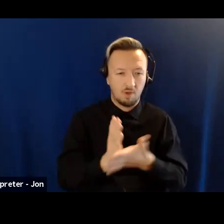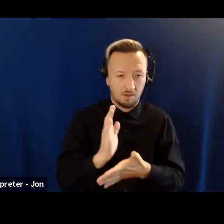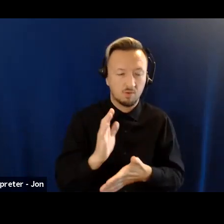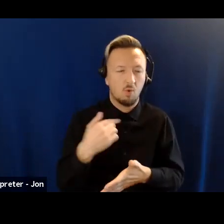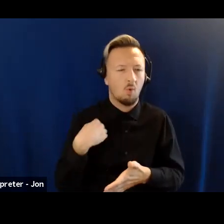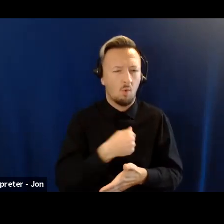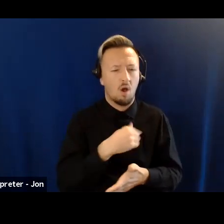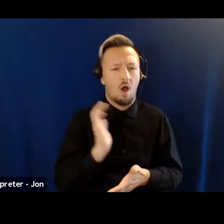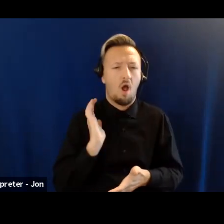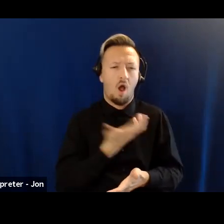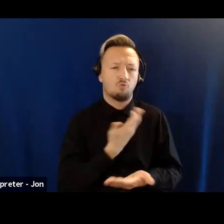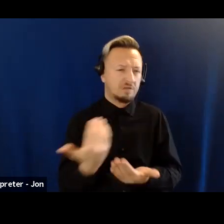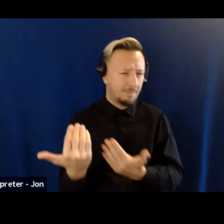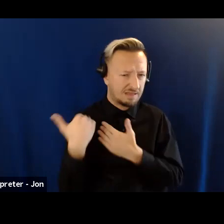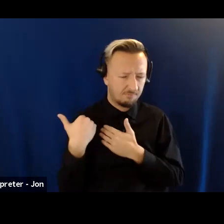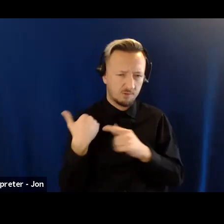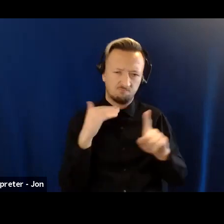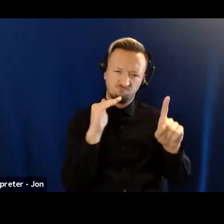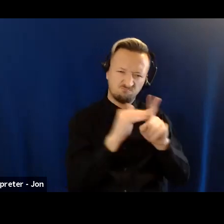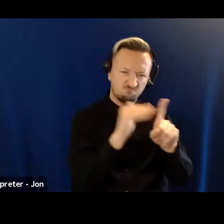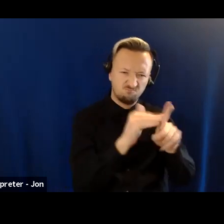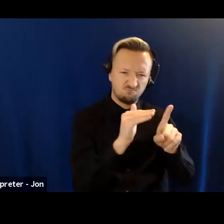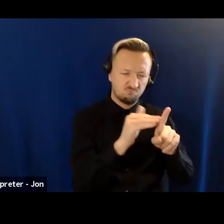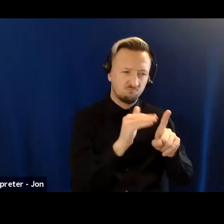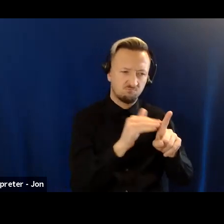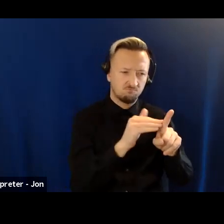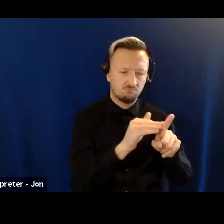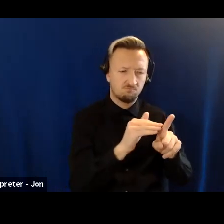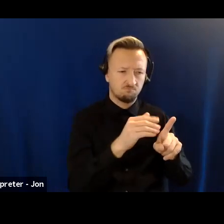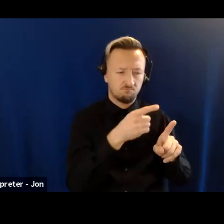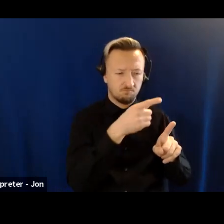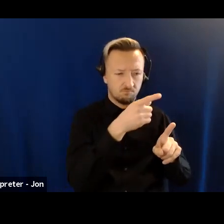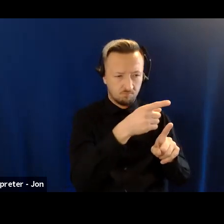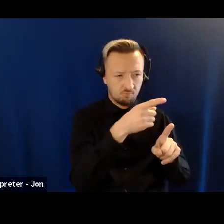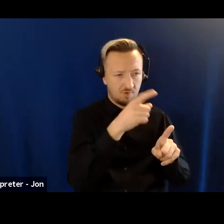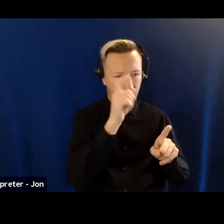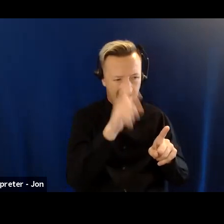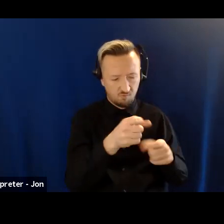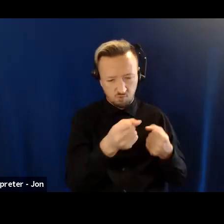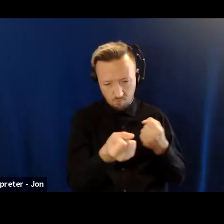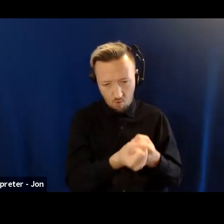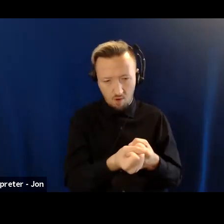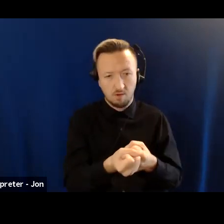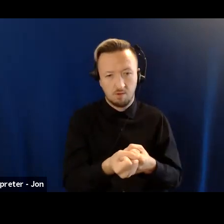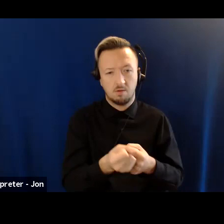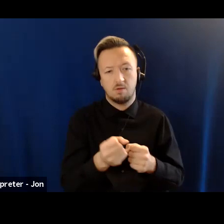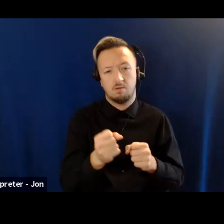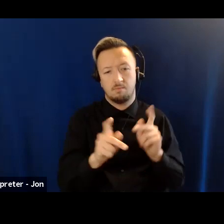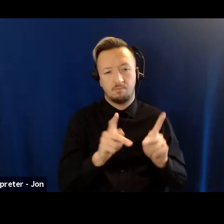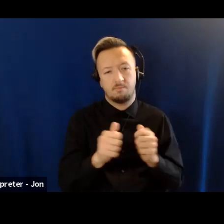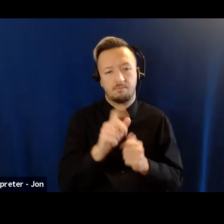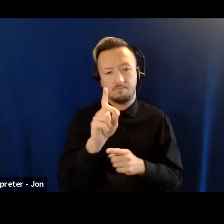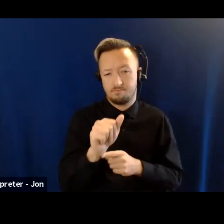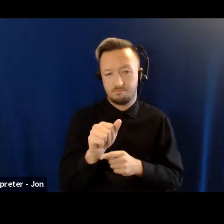them to make sure that what will inevitably be big cuts are